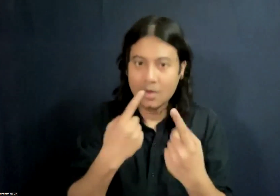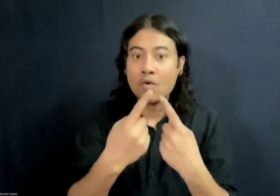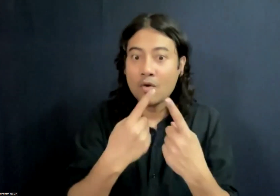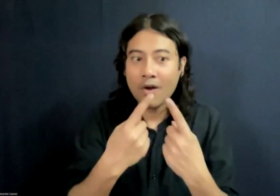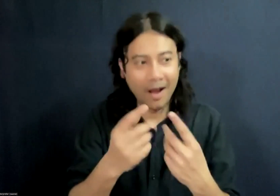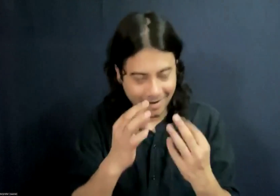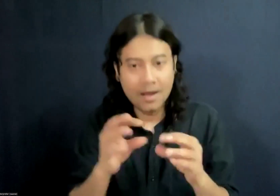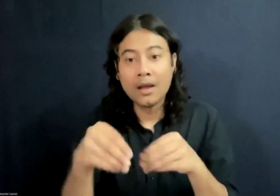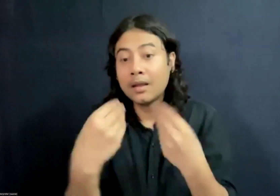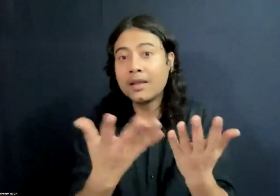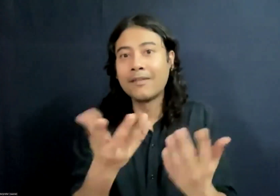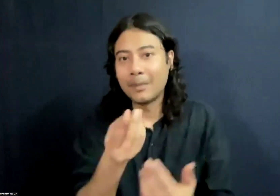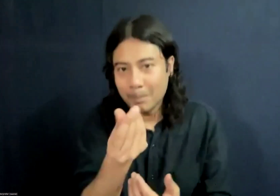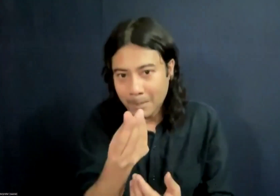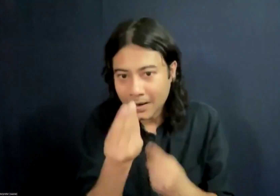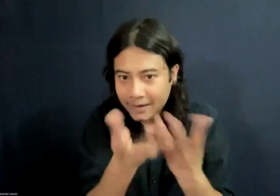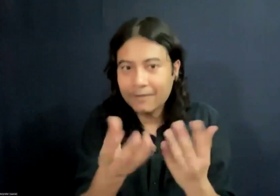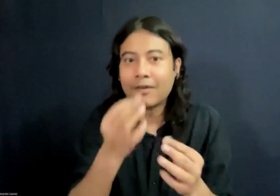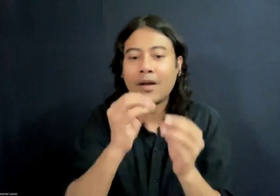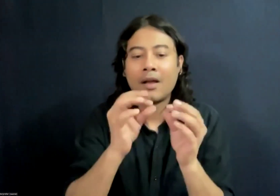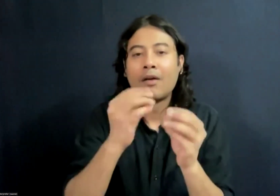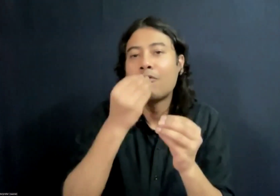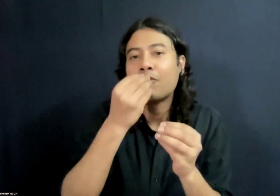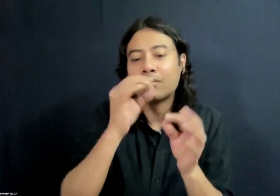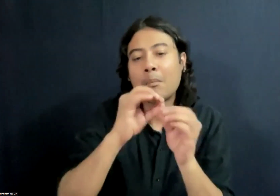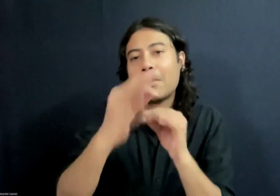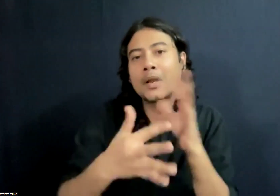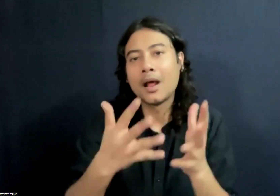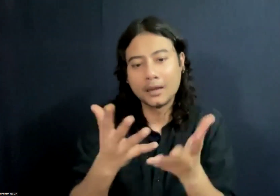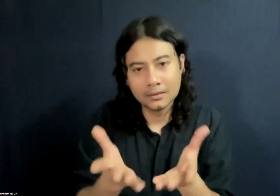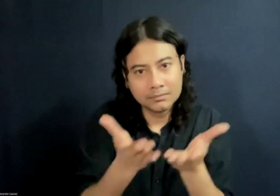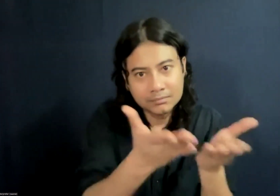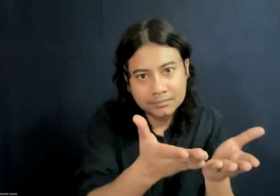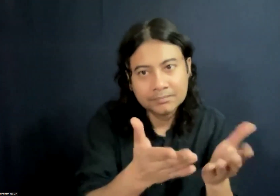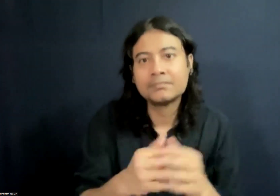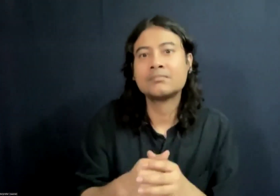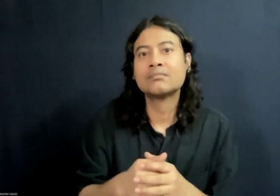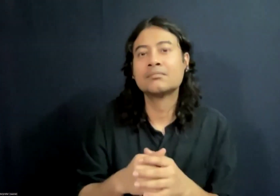Or people would like to go and give it in the temple so that they get some tax benefit.